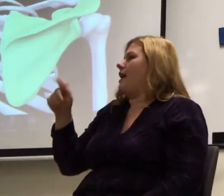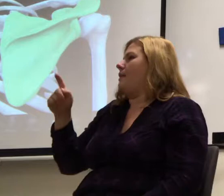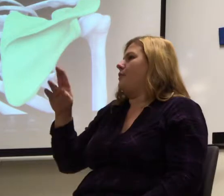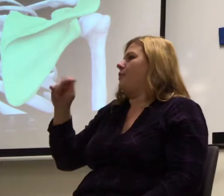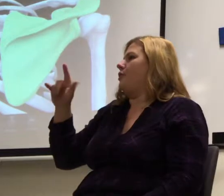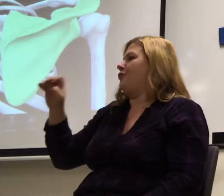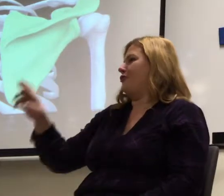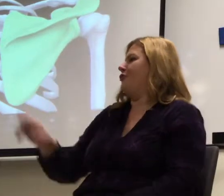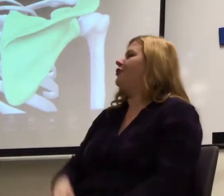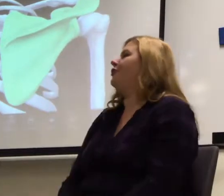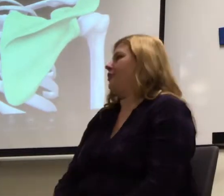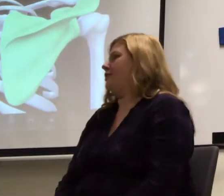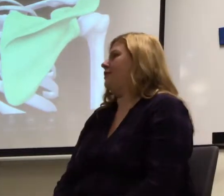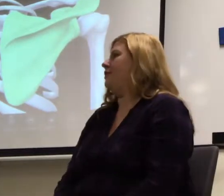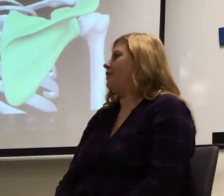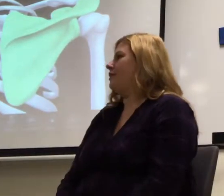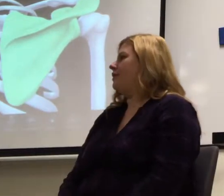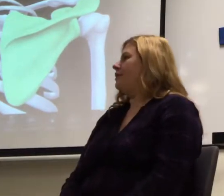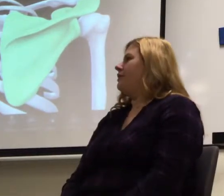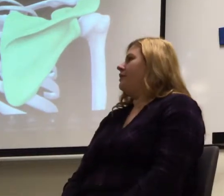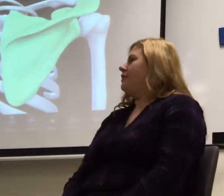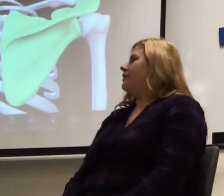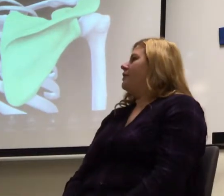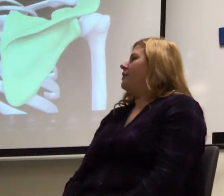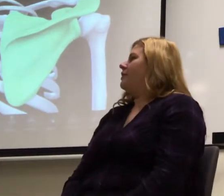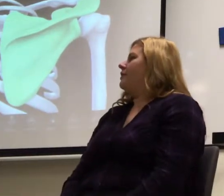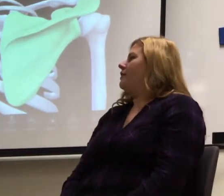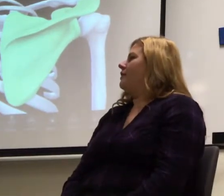All right into your subscapular fossa.